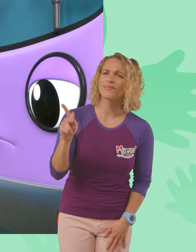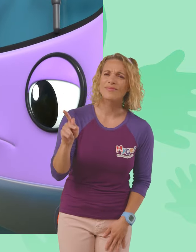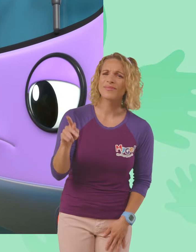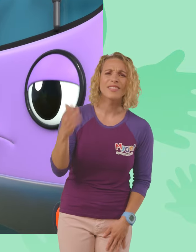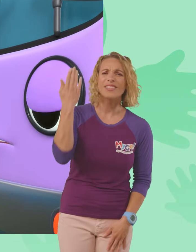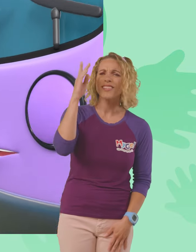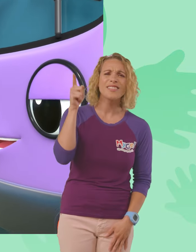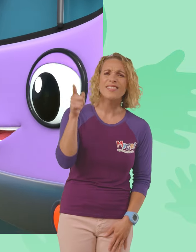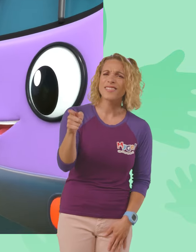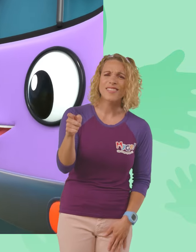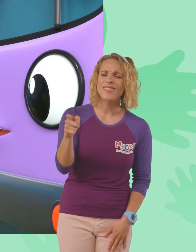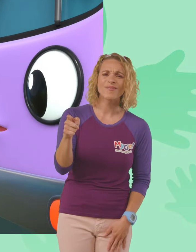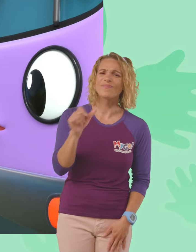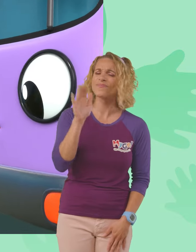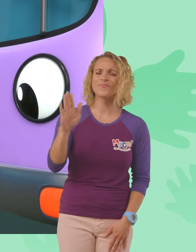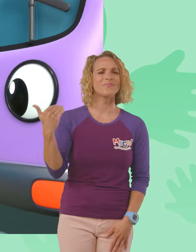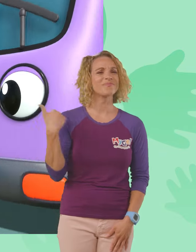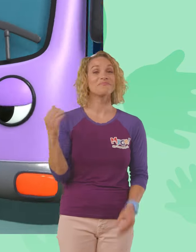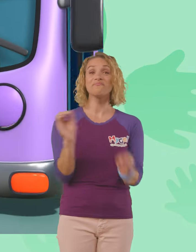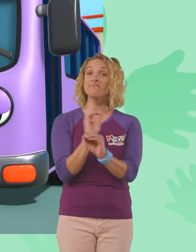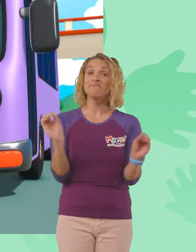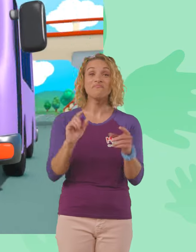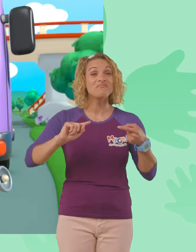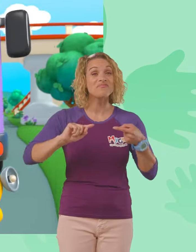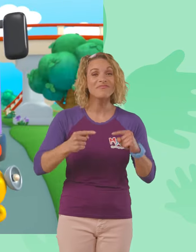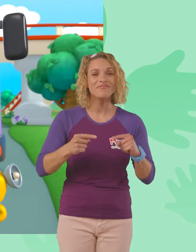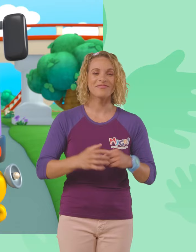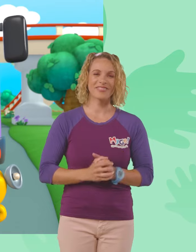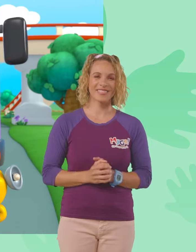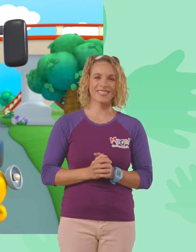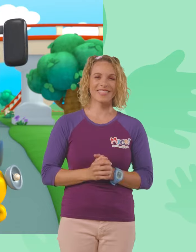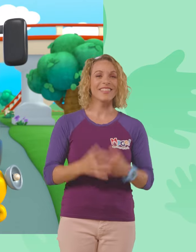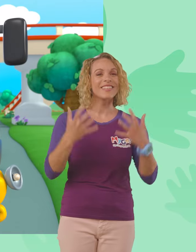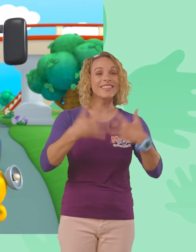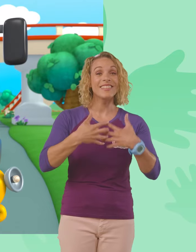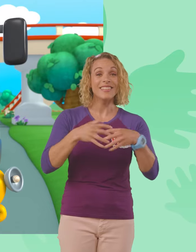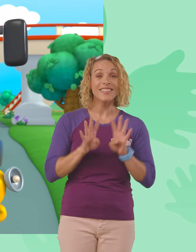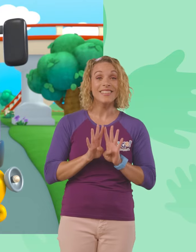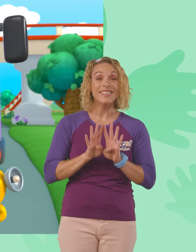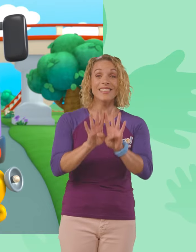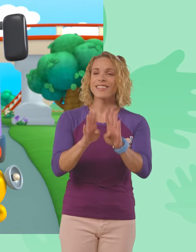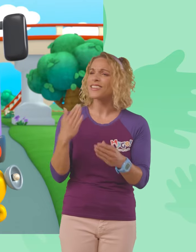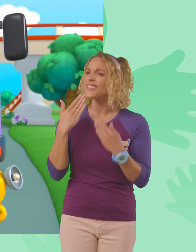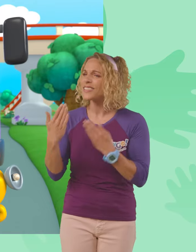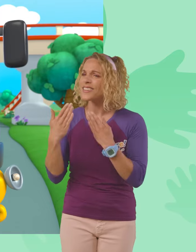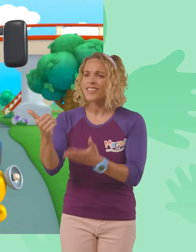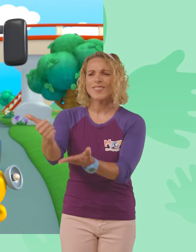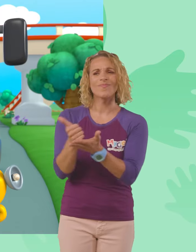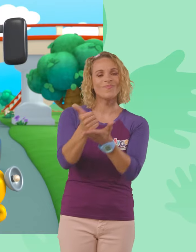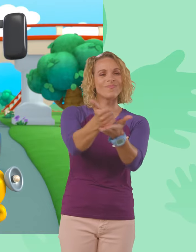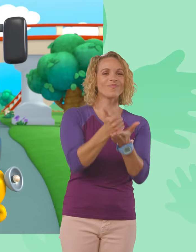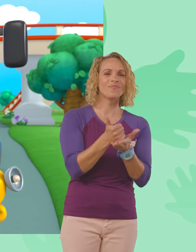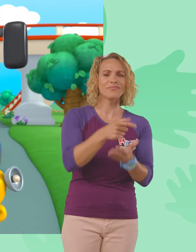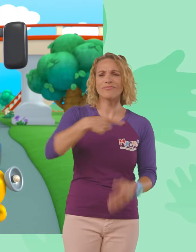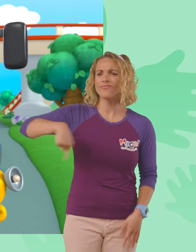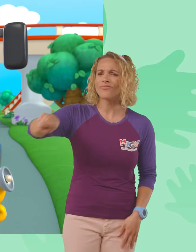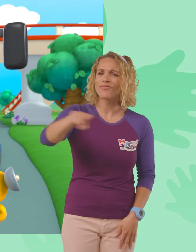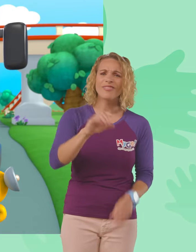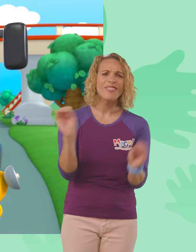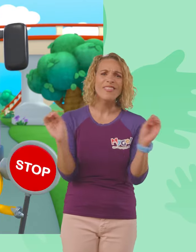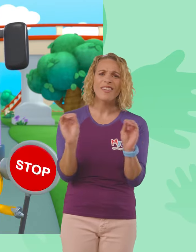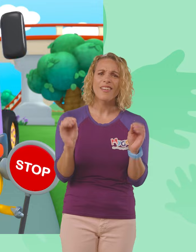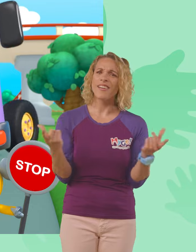It's okay, Bobby! You didn't know, and nobody got hurt. Thank you for all your help, Mechanicals. What would I do without